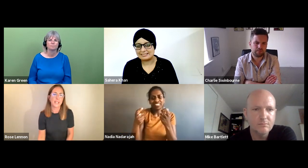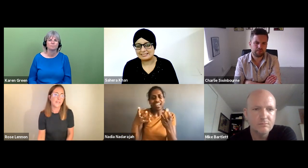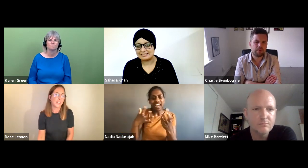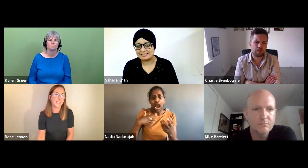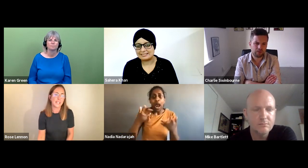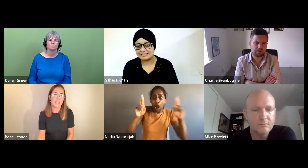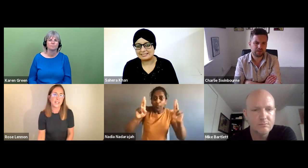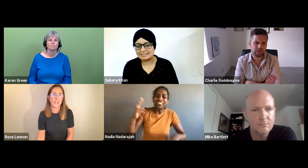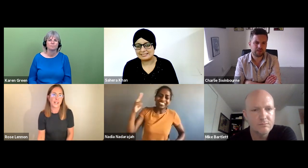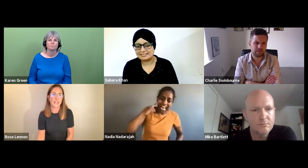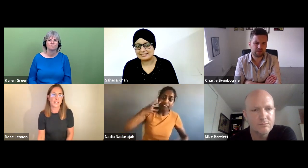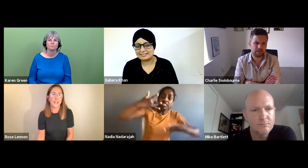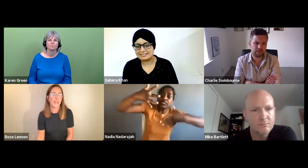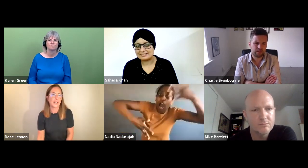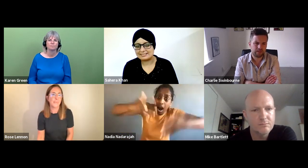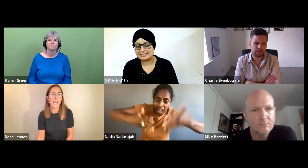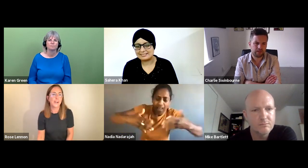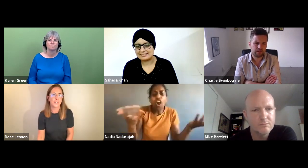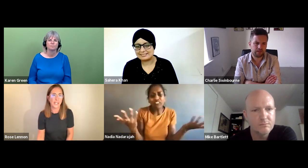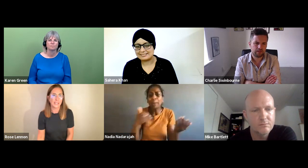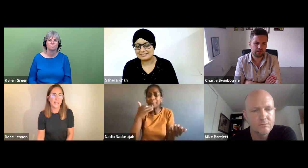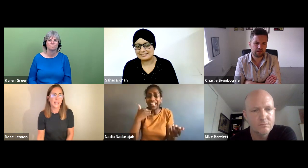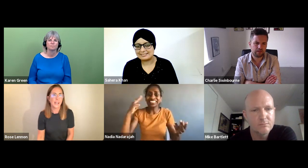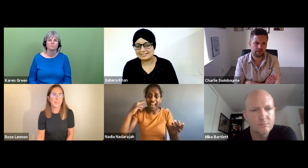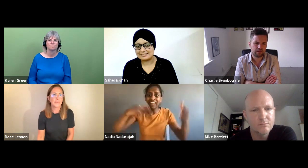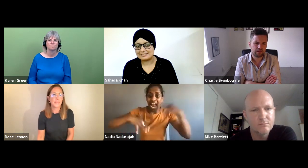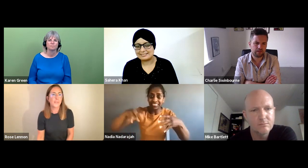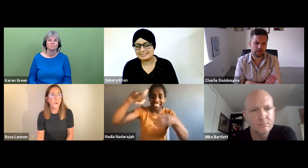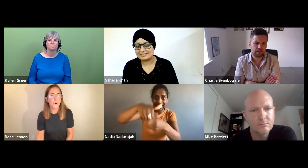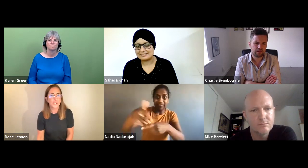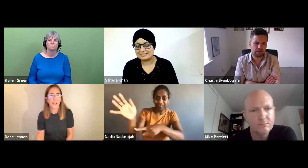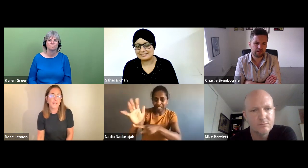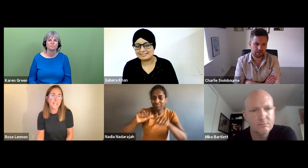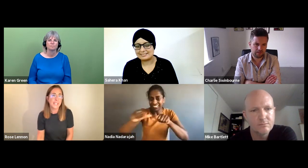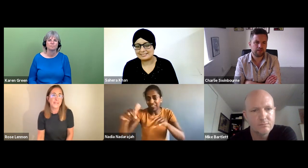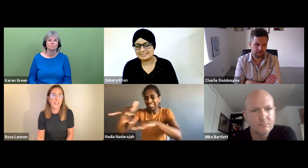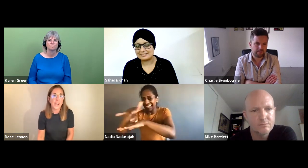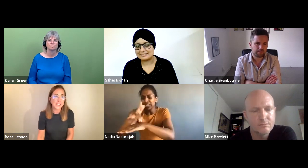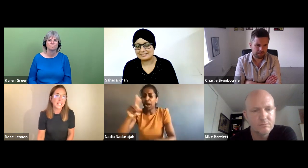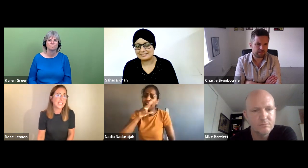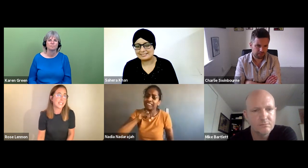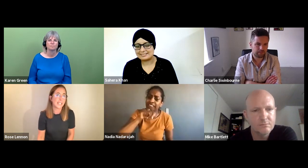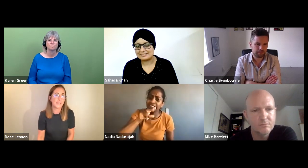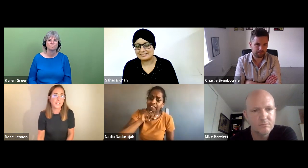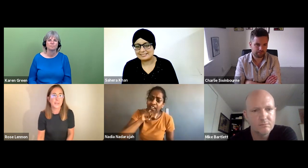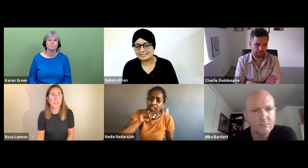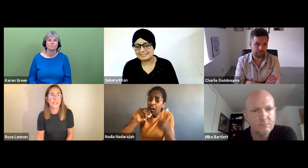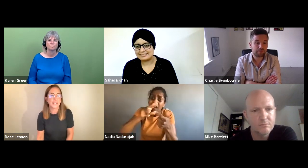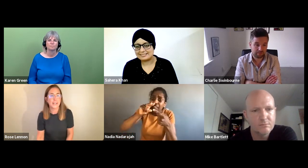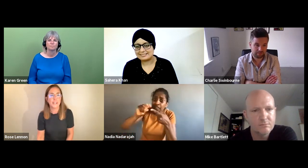perspective is just empowering. Of course, there are plenty of deaf actors in films and series,